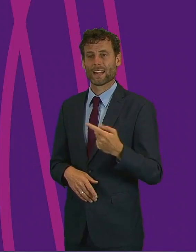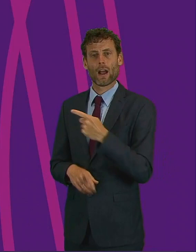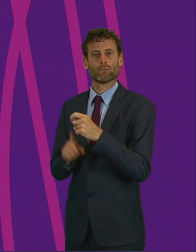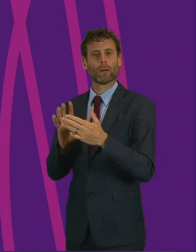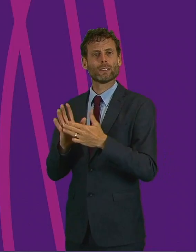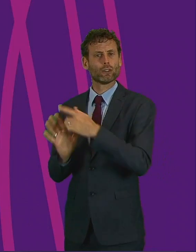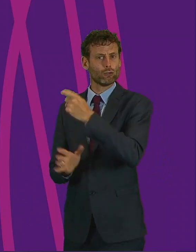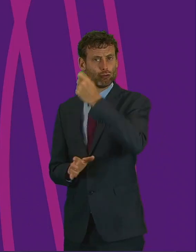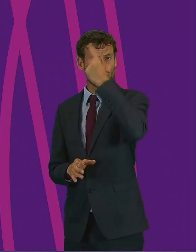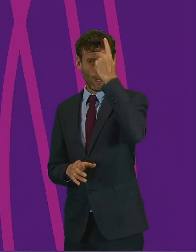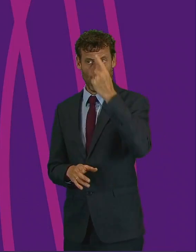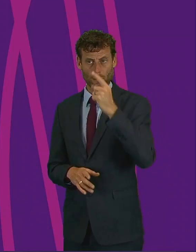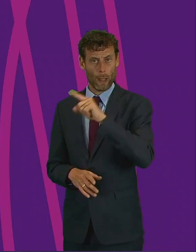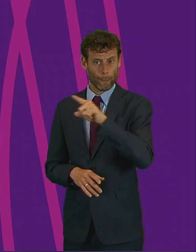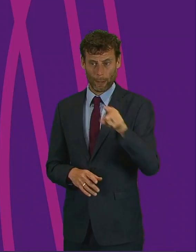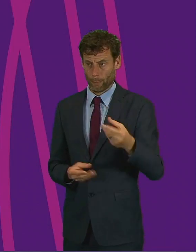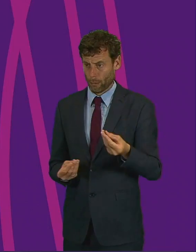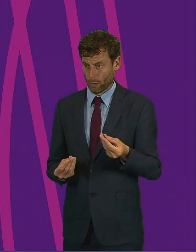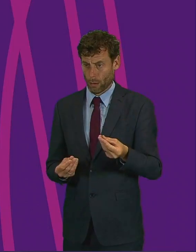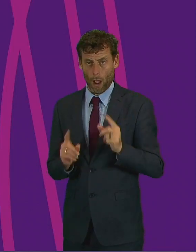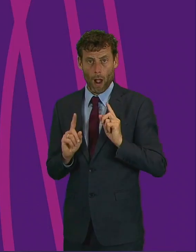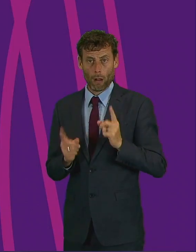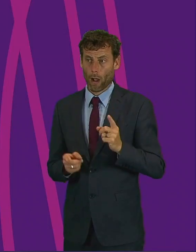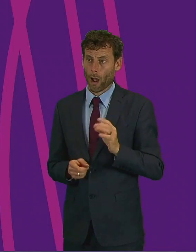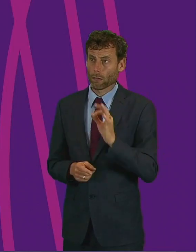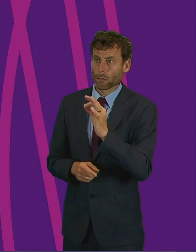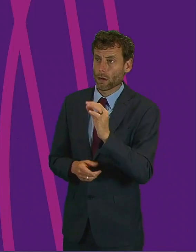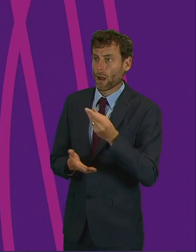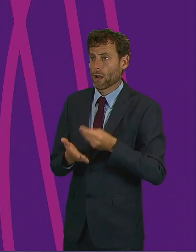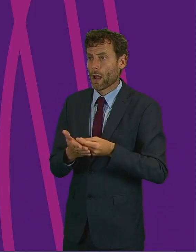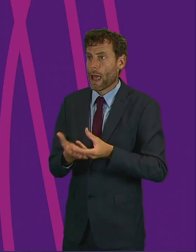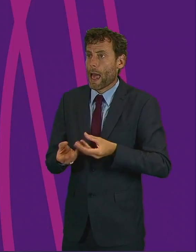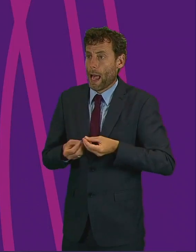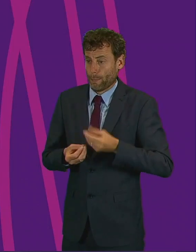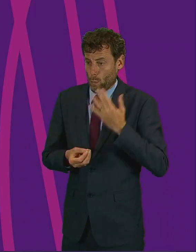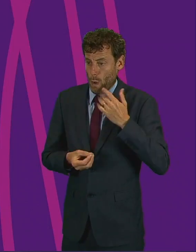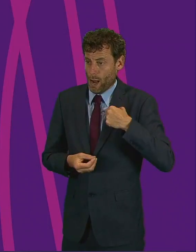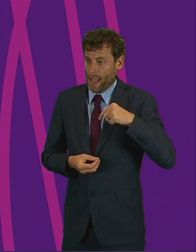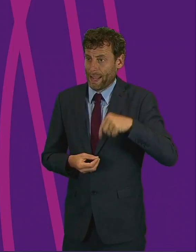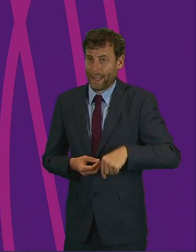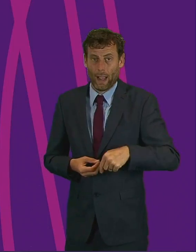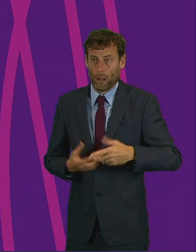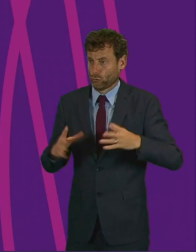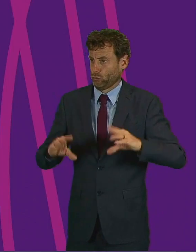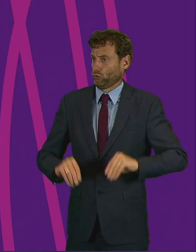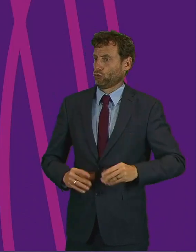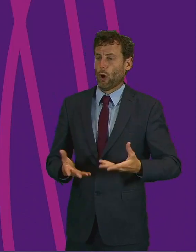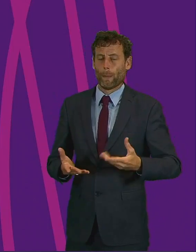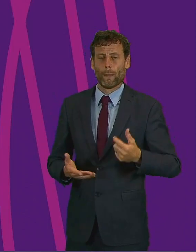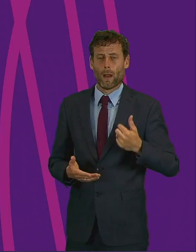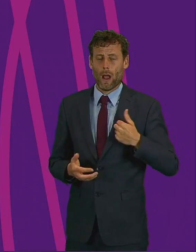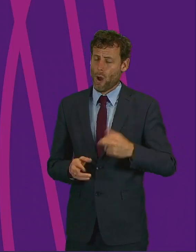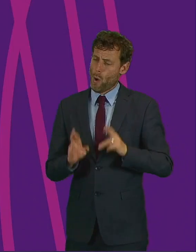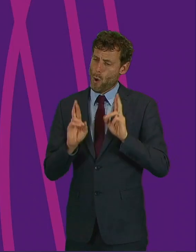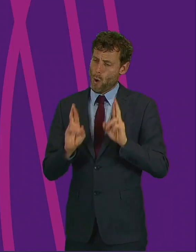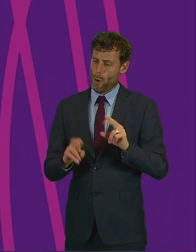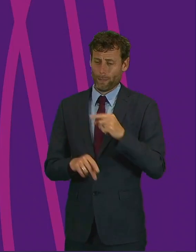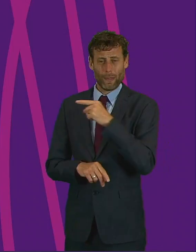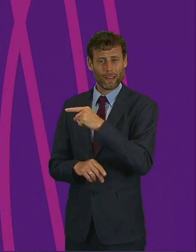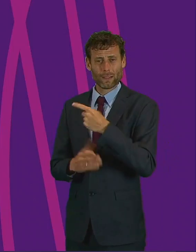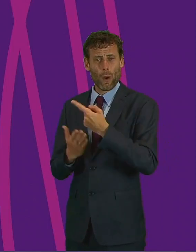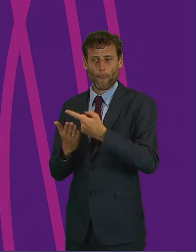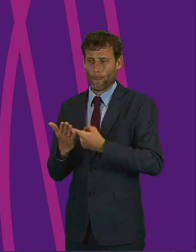do face destitution and hardship because they can't access much needed support, I really do hope that we will see this appalling policy